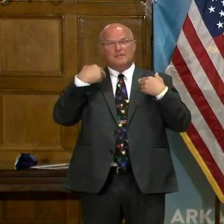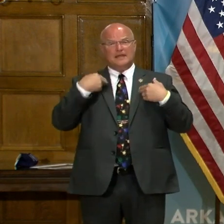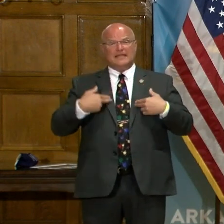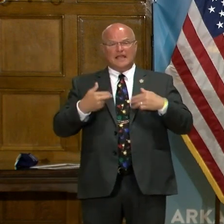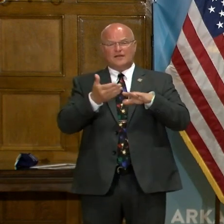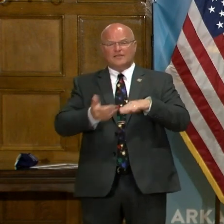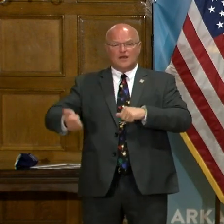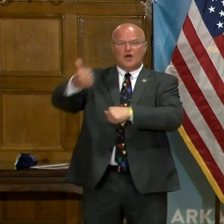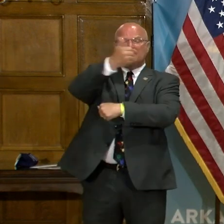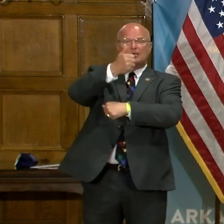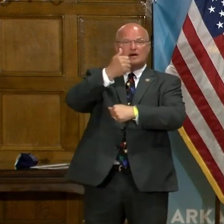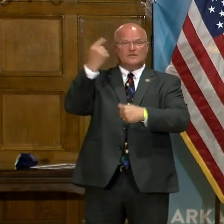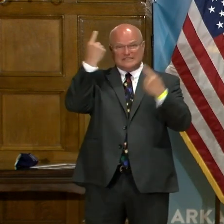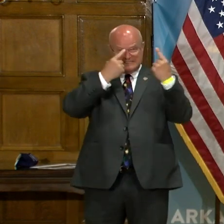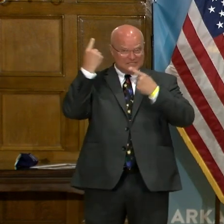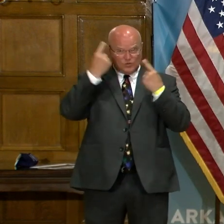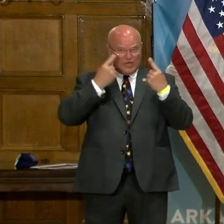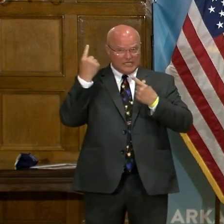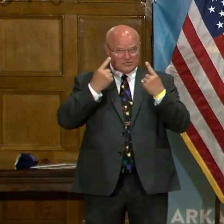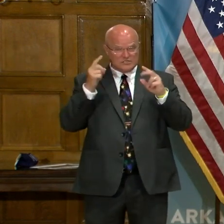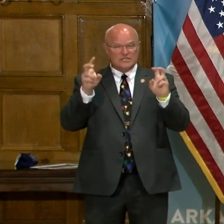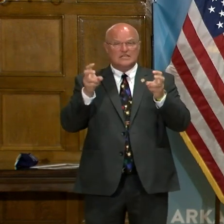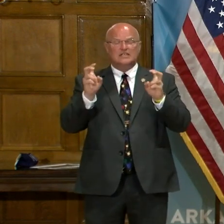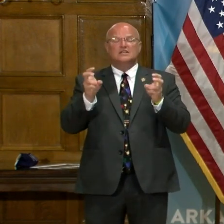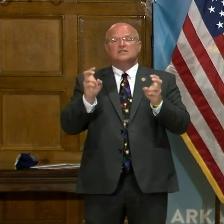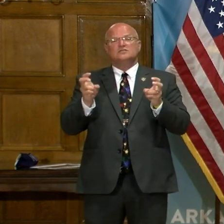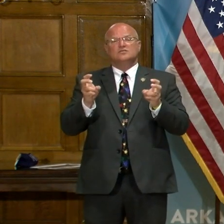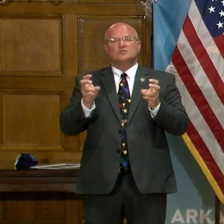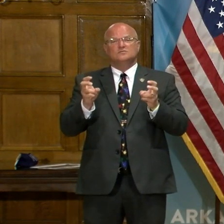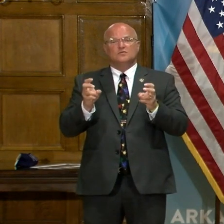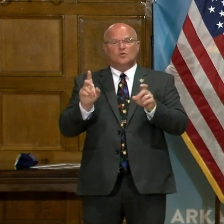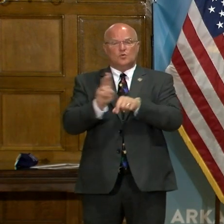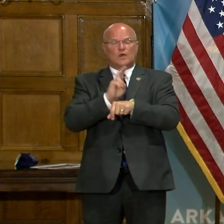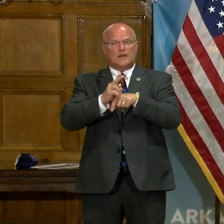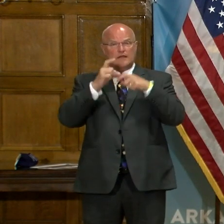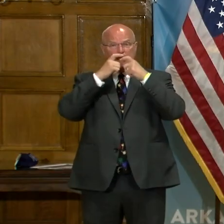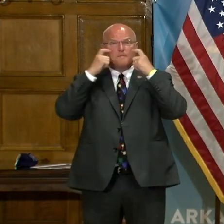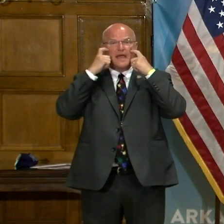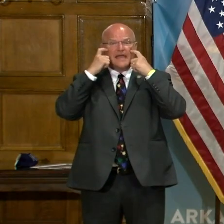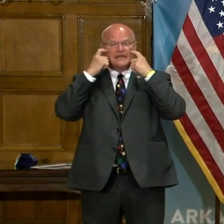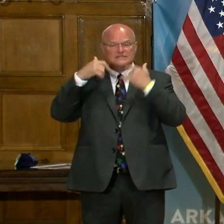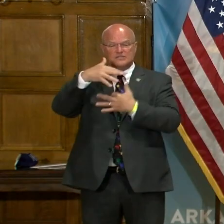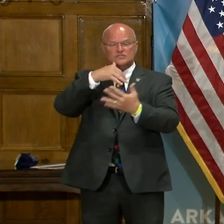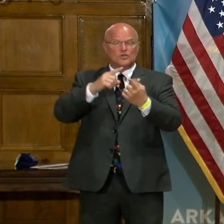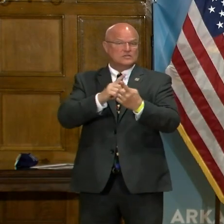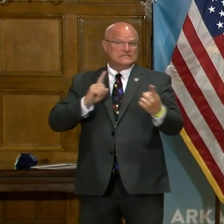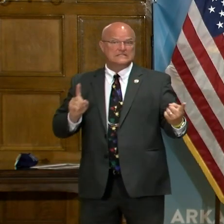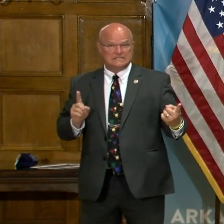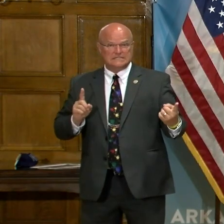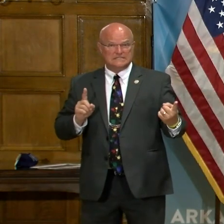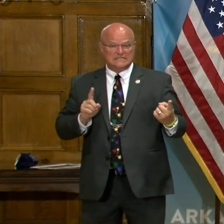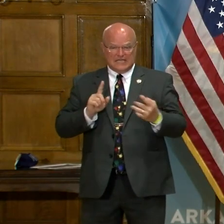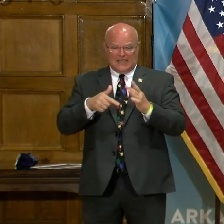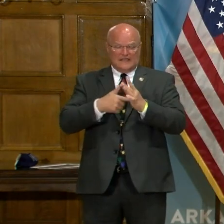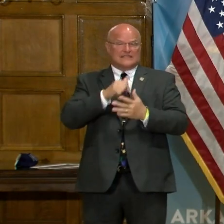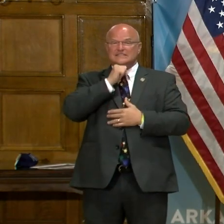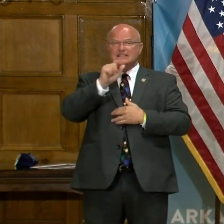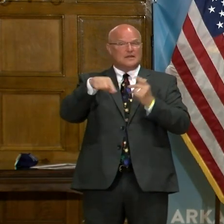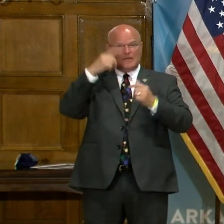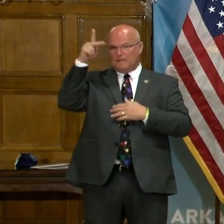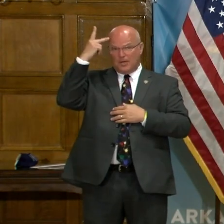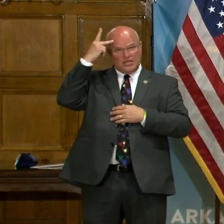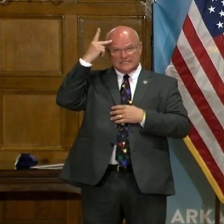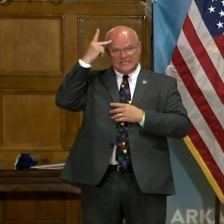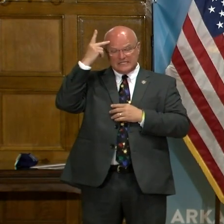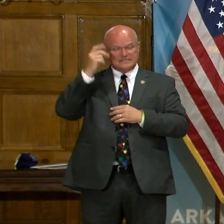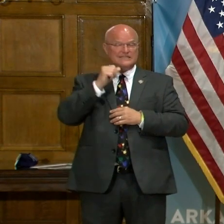health above any other consideration in terms of wearing a mask and socially distancing. This is not about